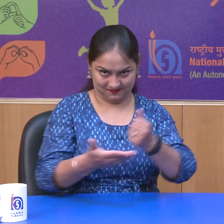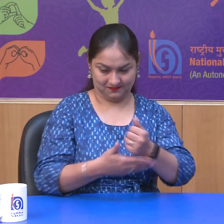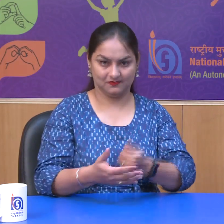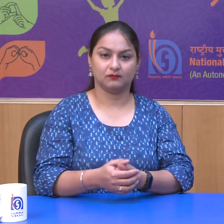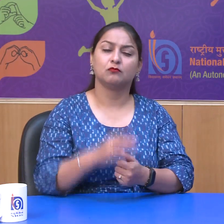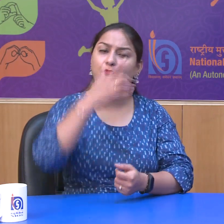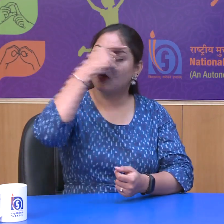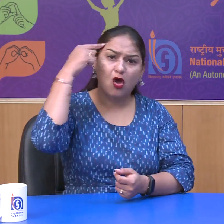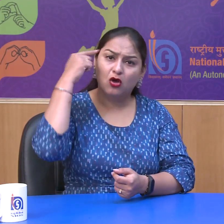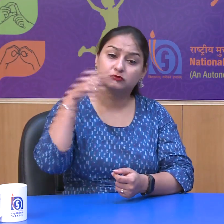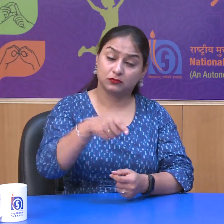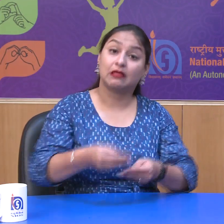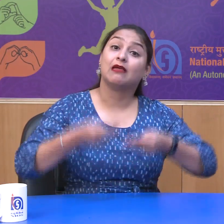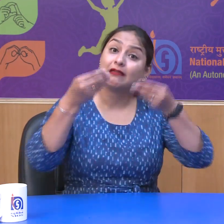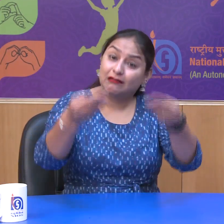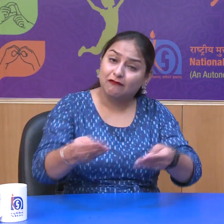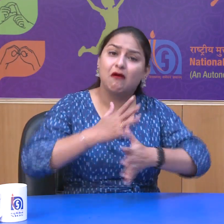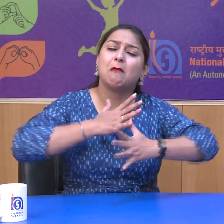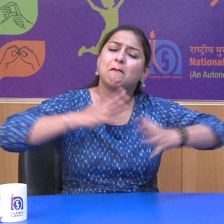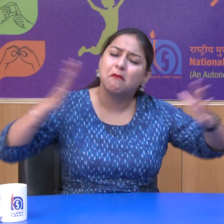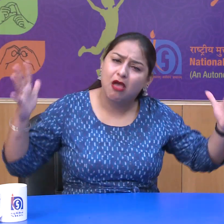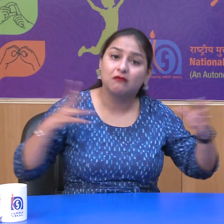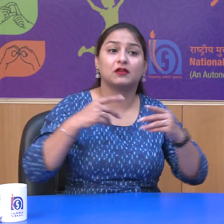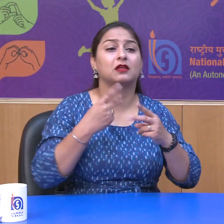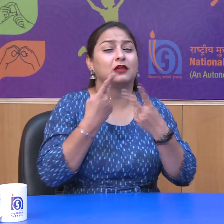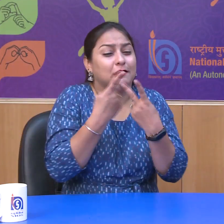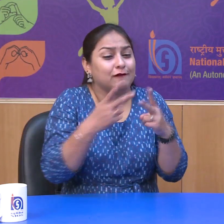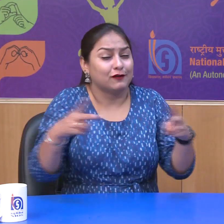because it provides many favorable conditions.